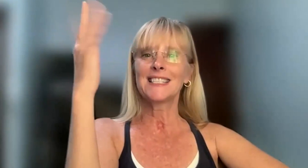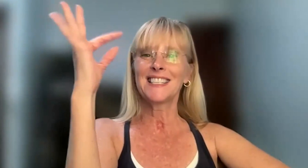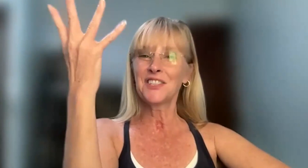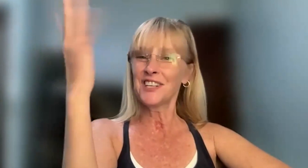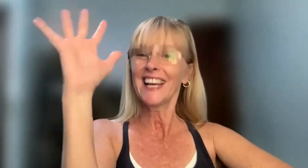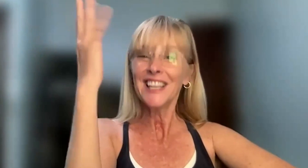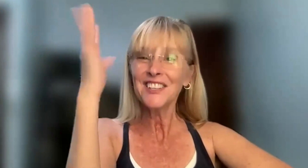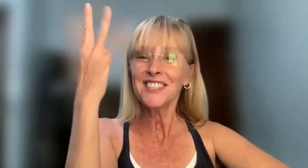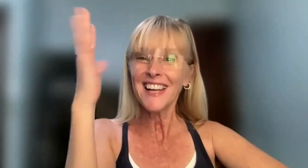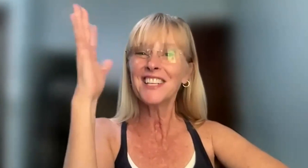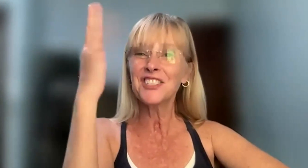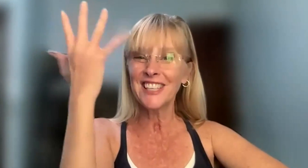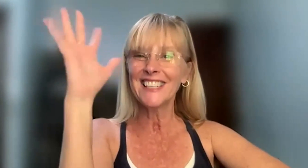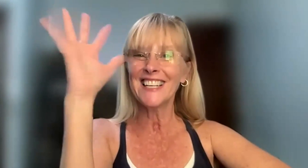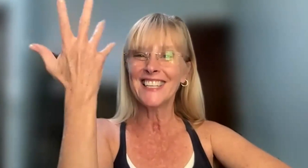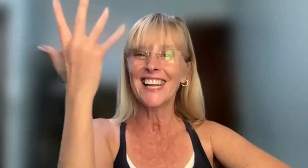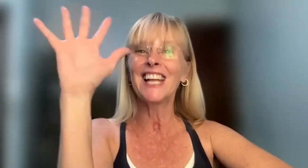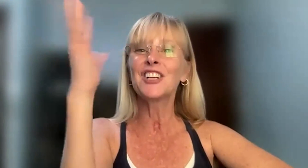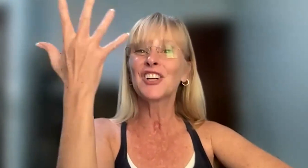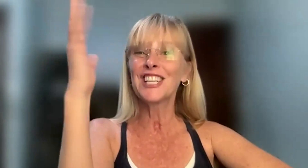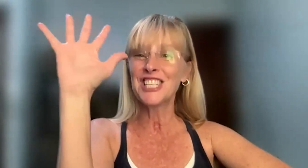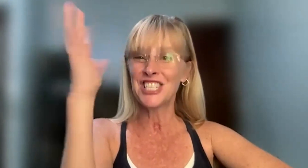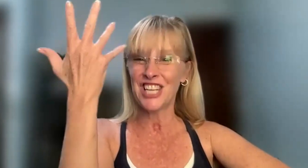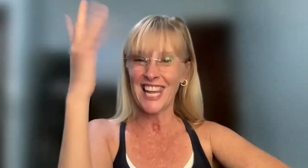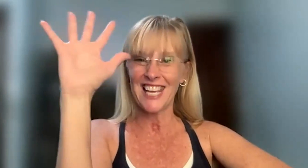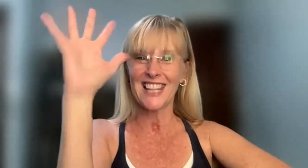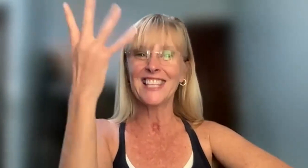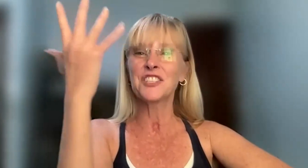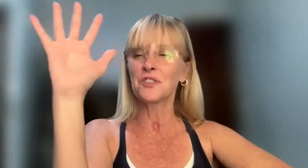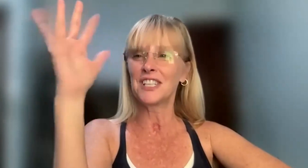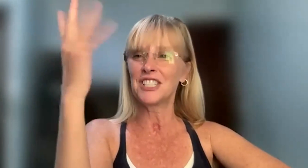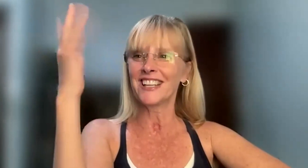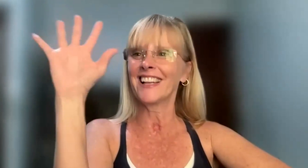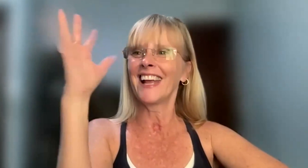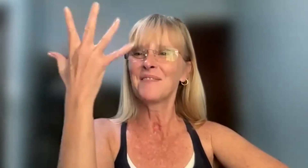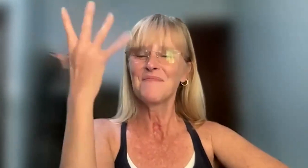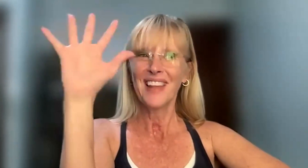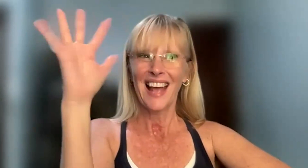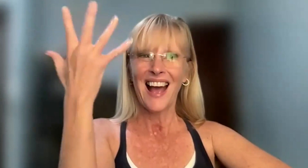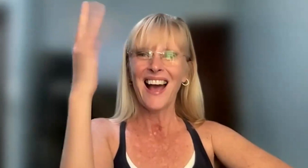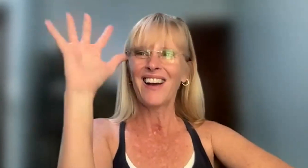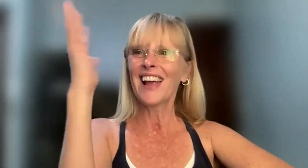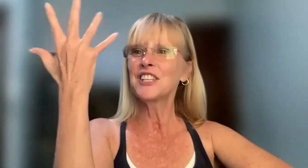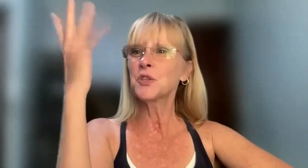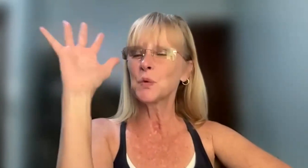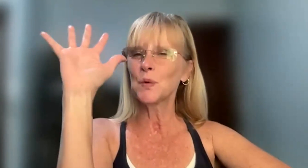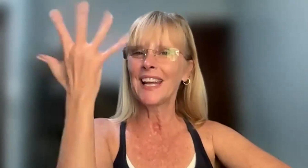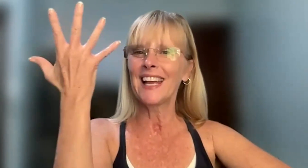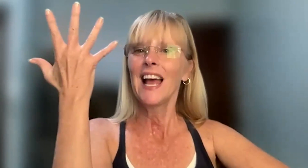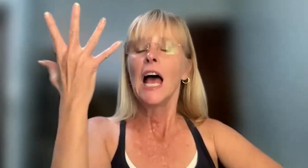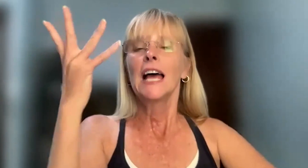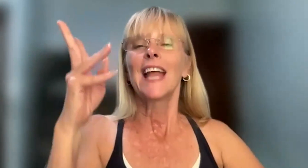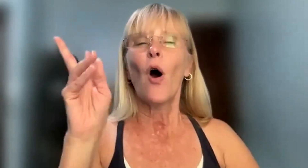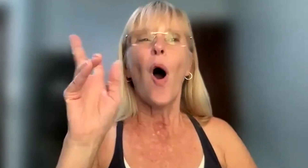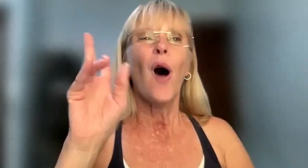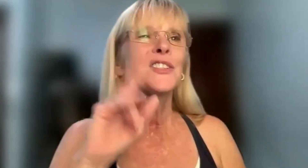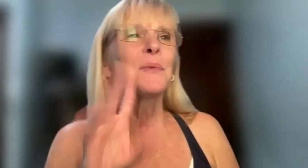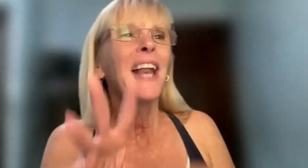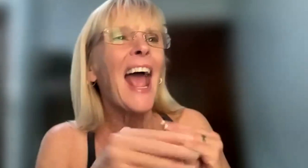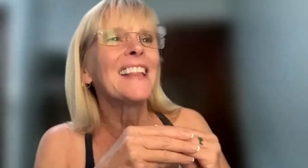the tree. It looks like a tree, doesn't it? And you're going to shake the tree gently. Okay, tree. Now, also, I'm going to add